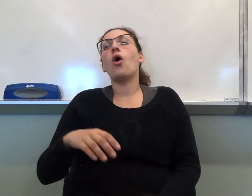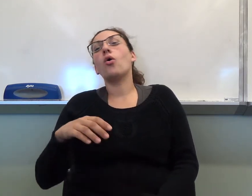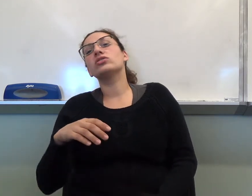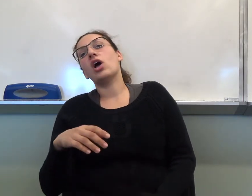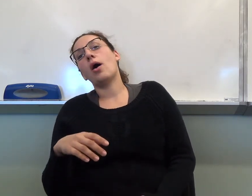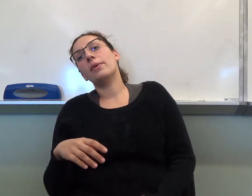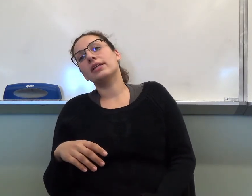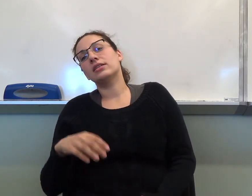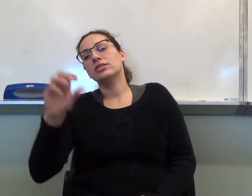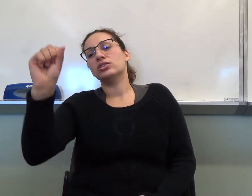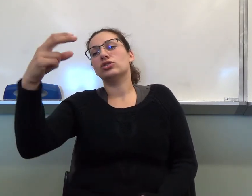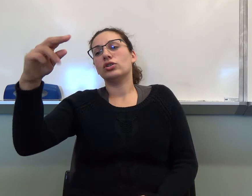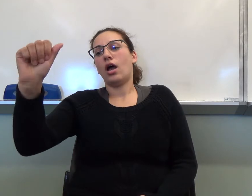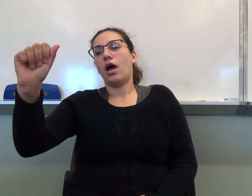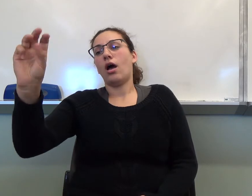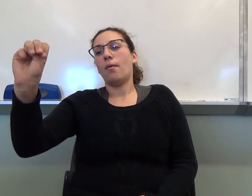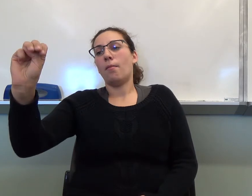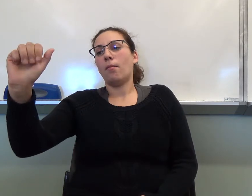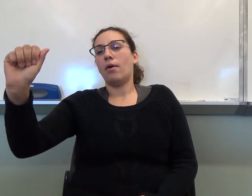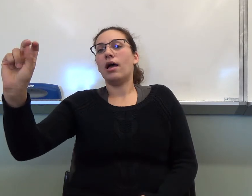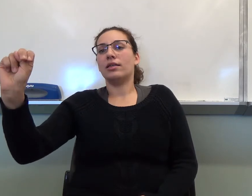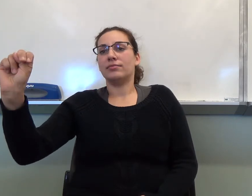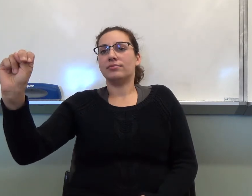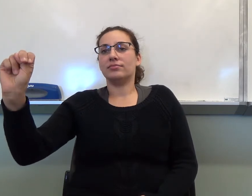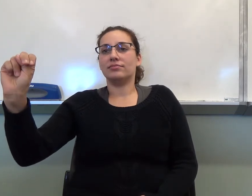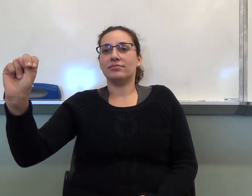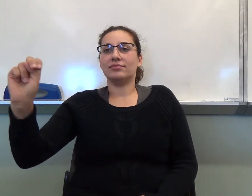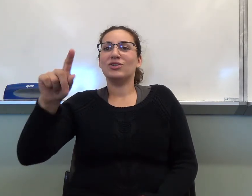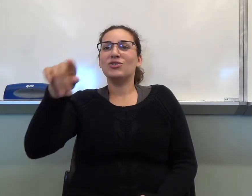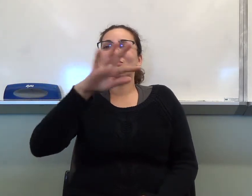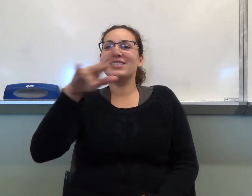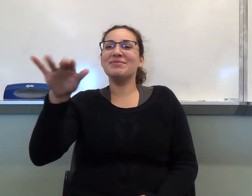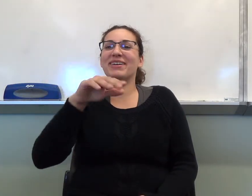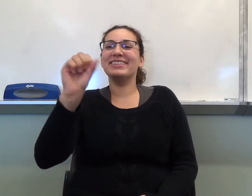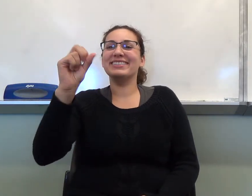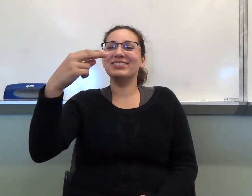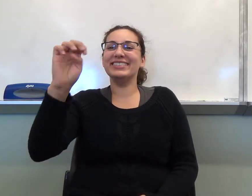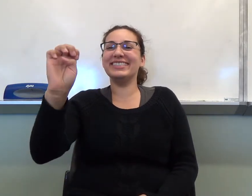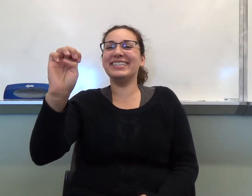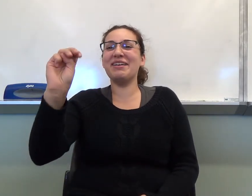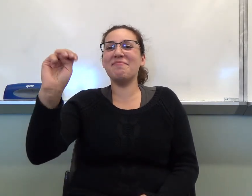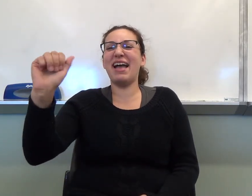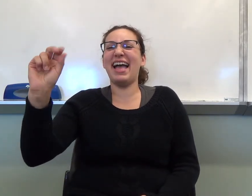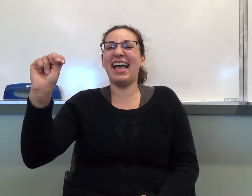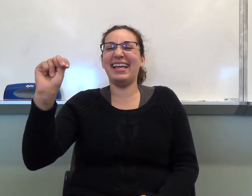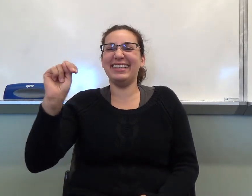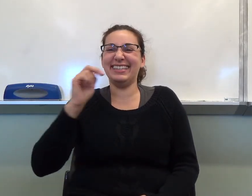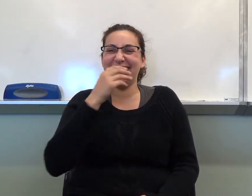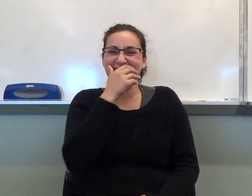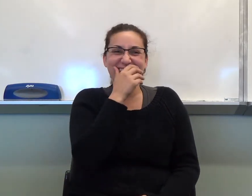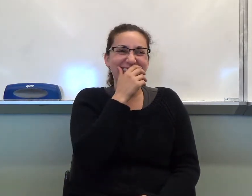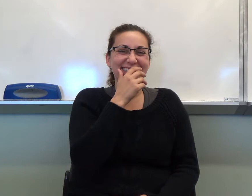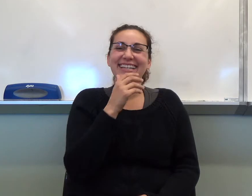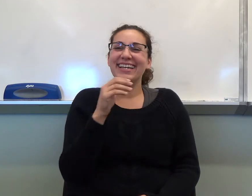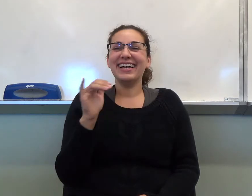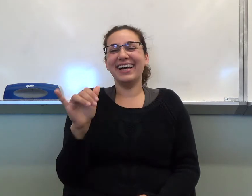to 9/5. Now isn't that nice that they chose 5 degrees? Okay,